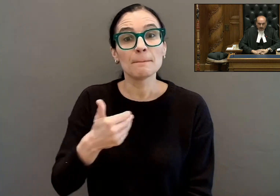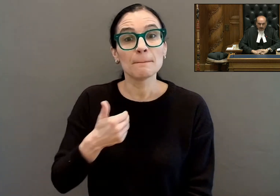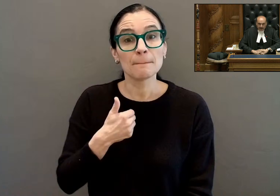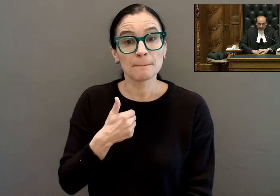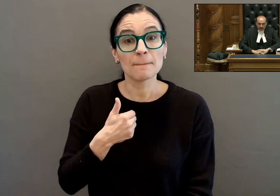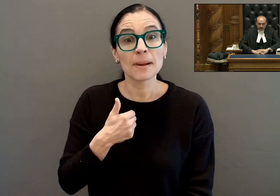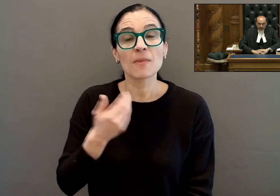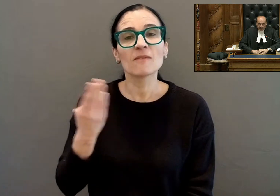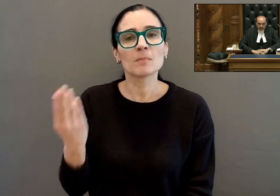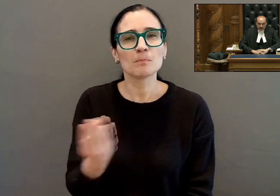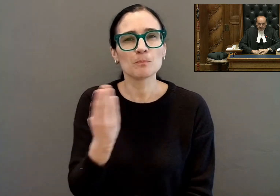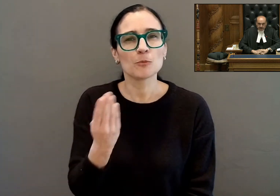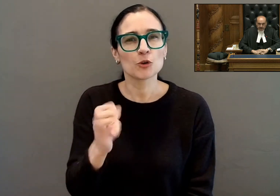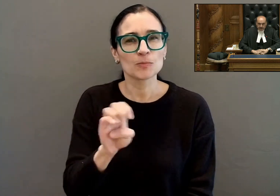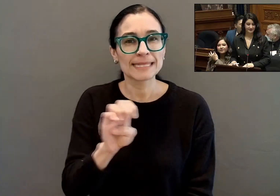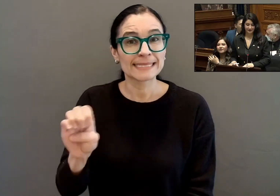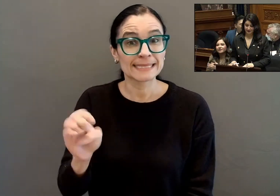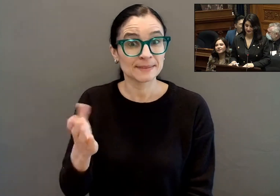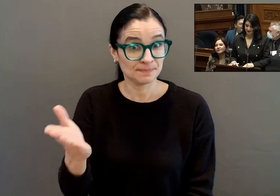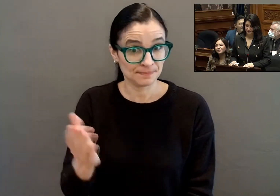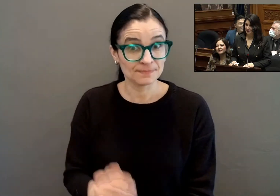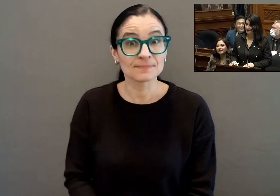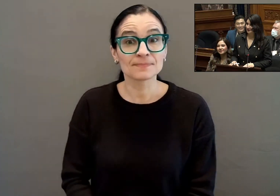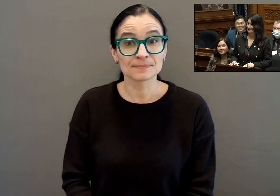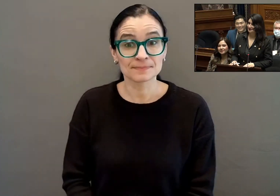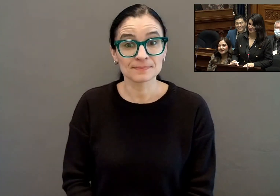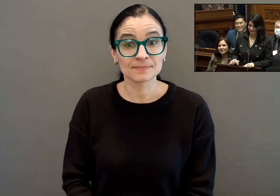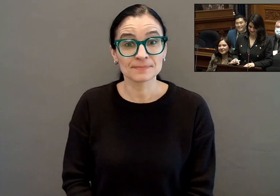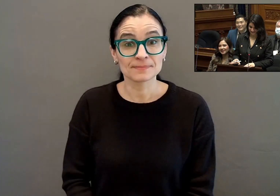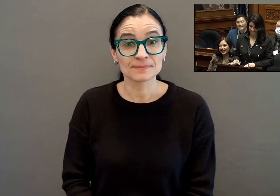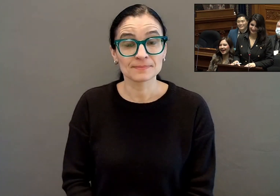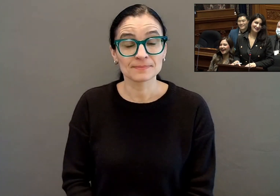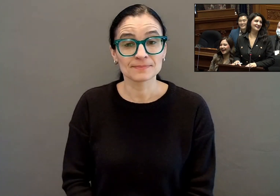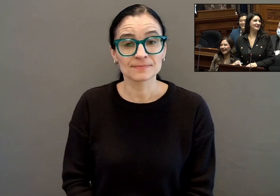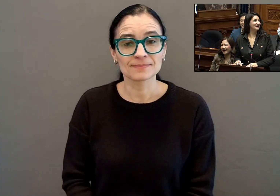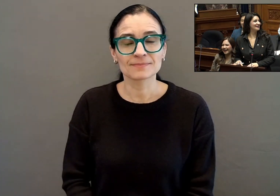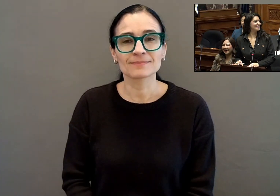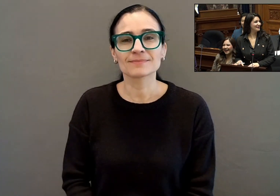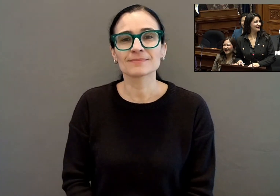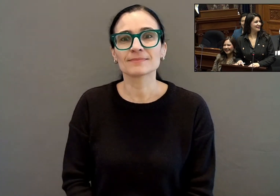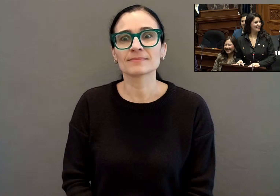Member for Burnaby East. Well then.